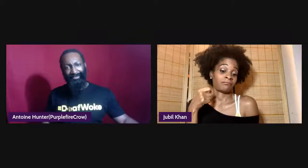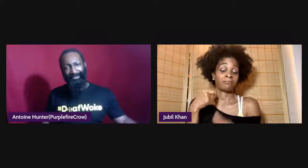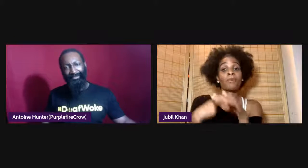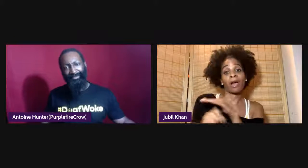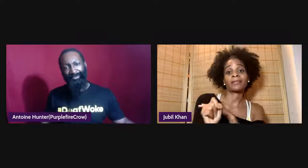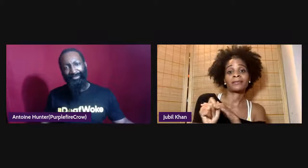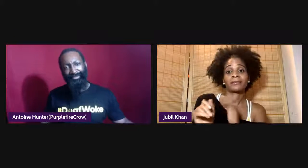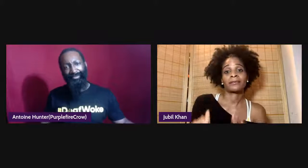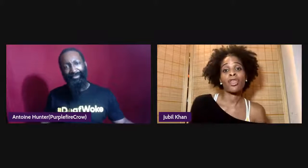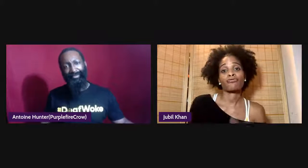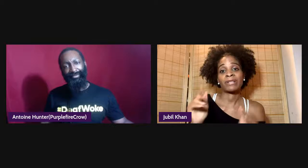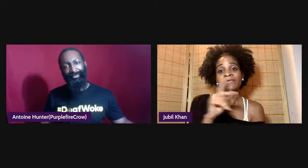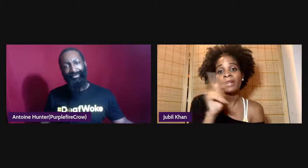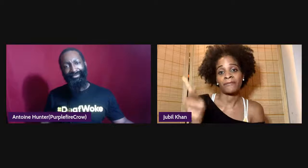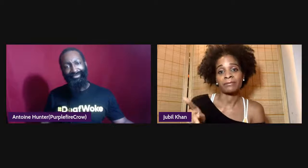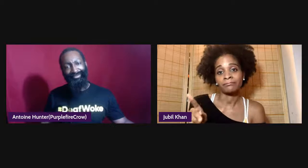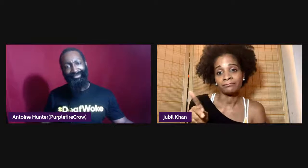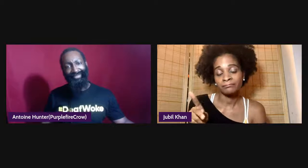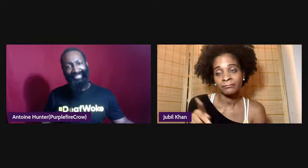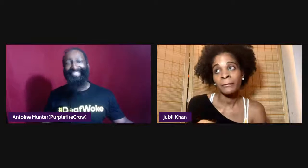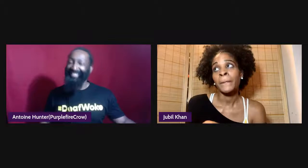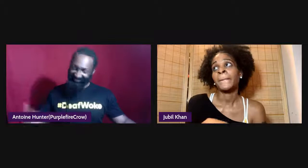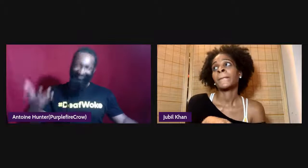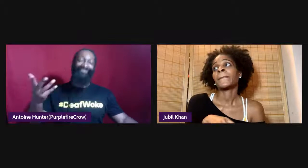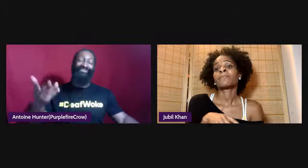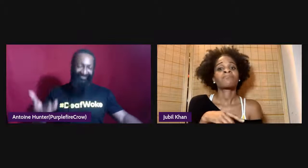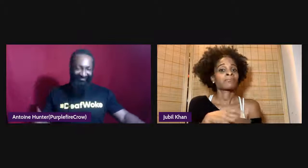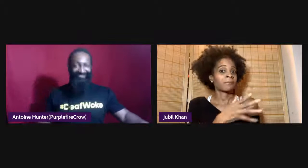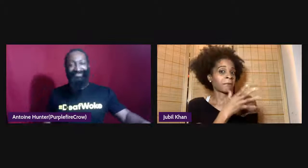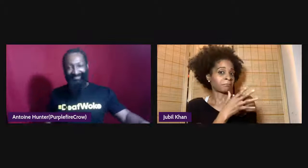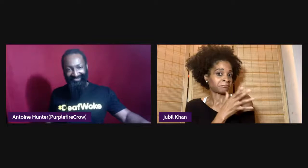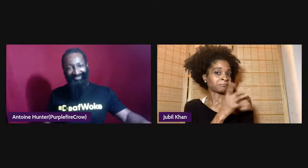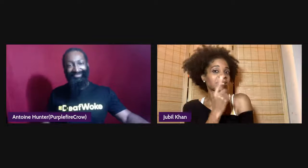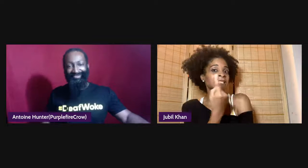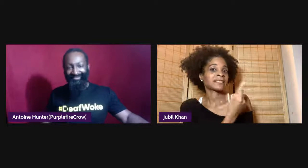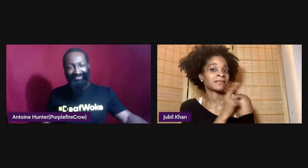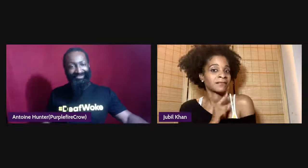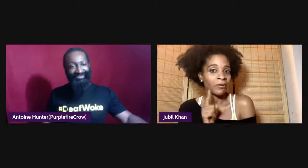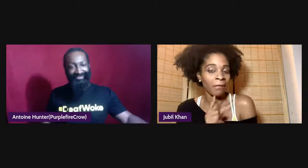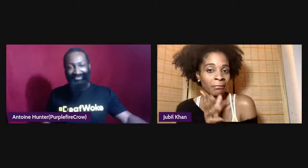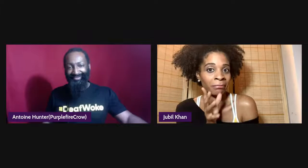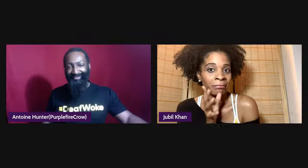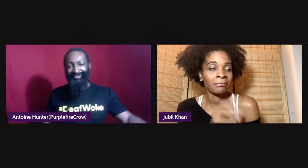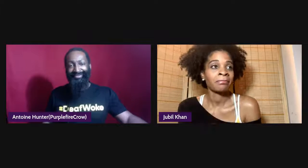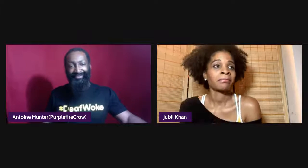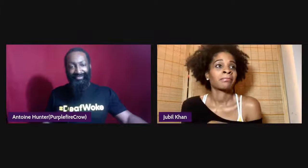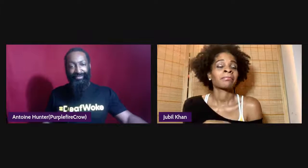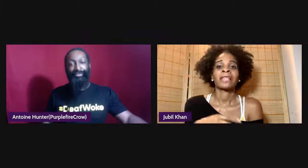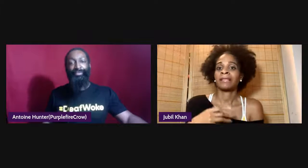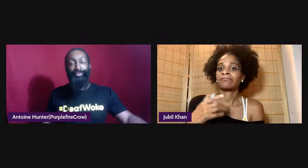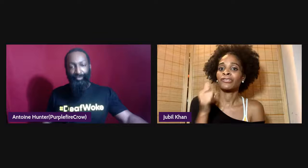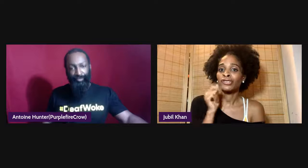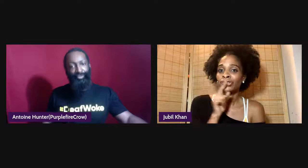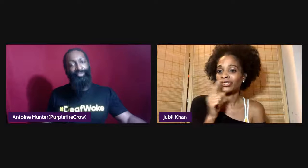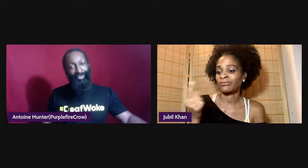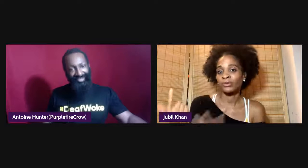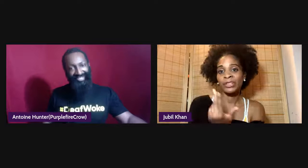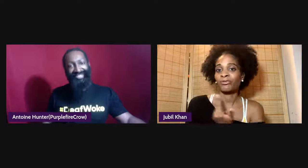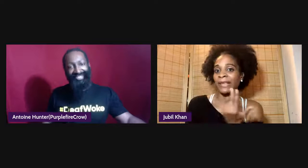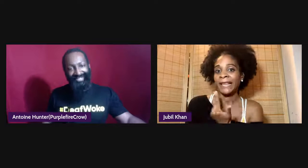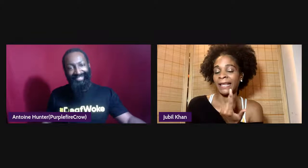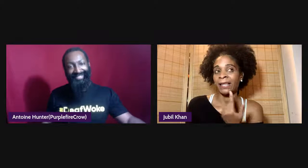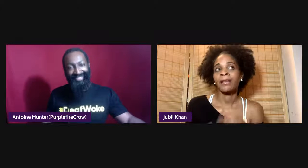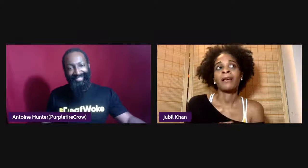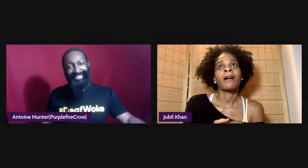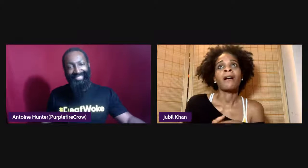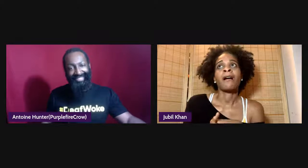I was born and raised in Philadelphia. And my mother, I grew up with a single